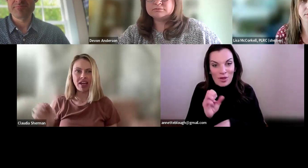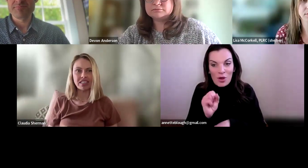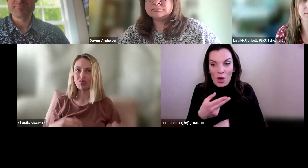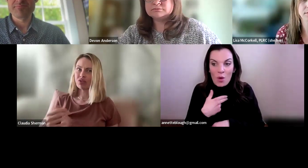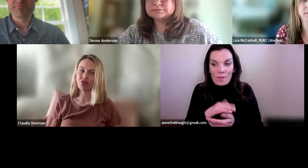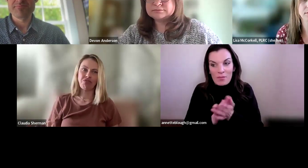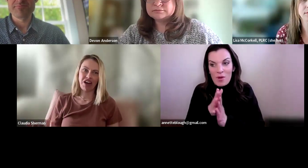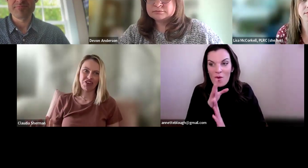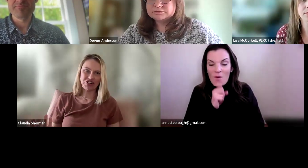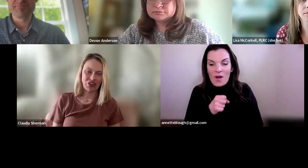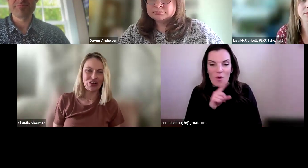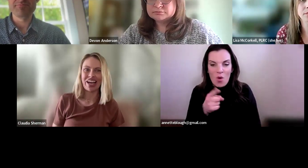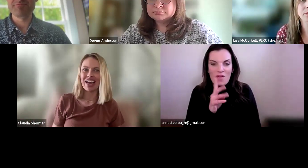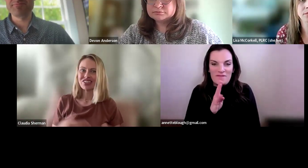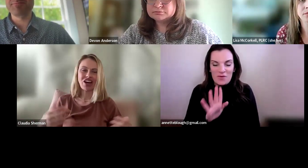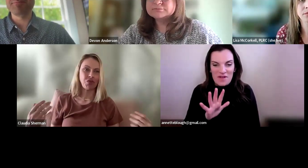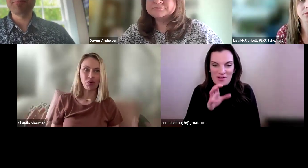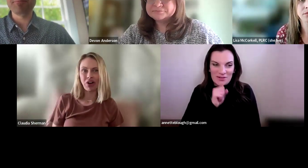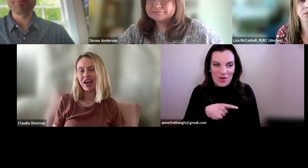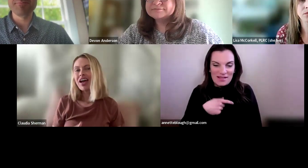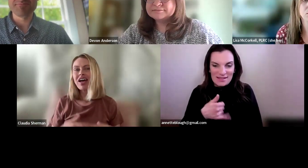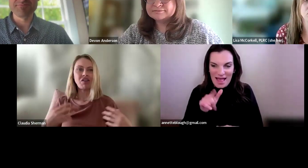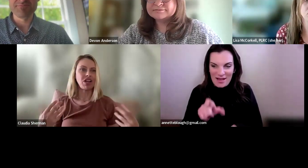aren't we? Because I'm only 45 years old. Like, I still